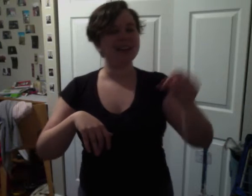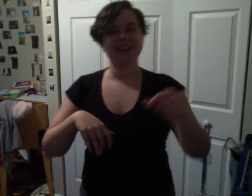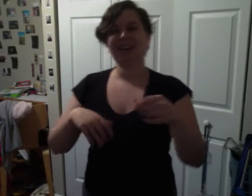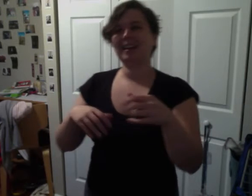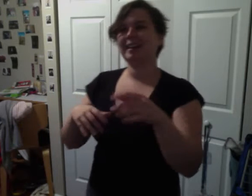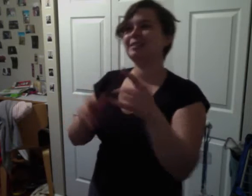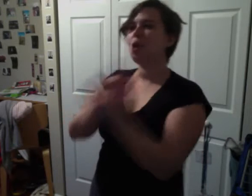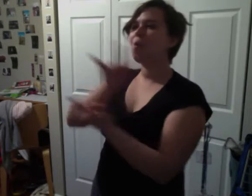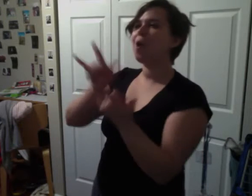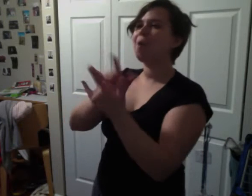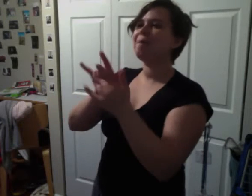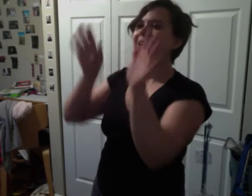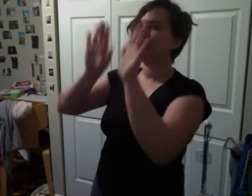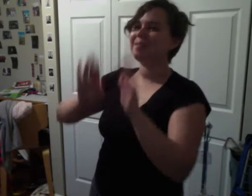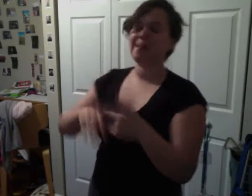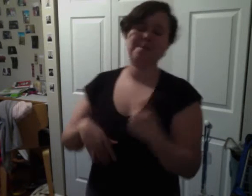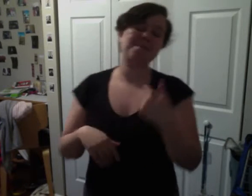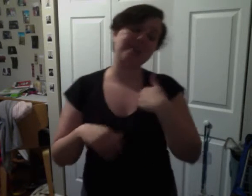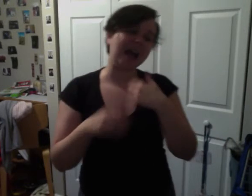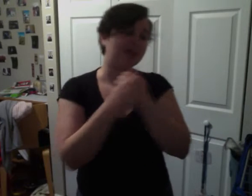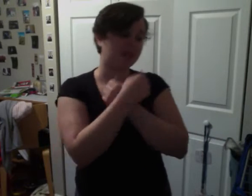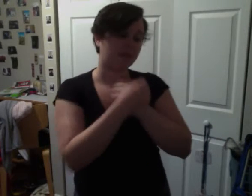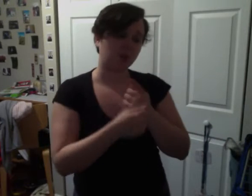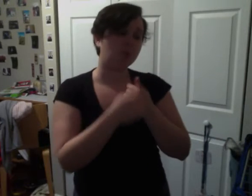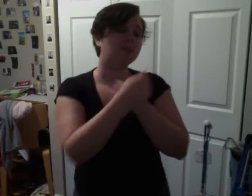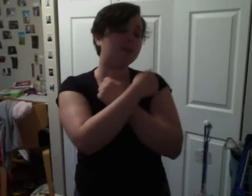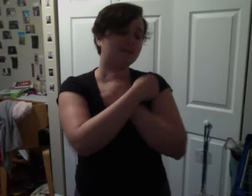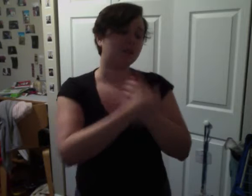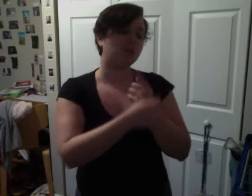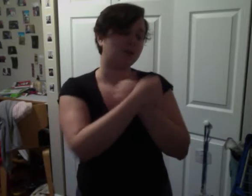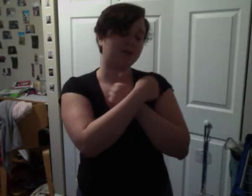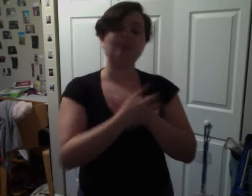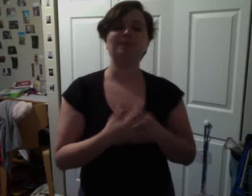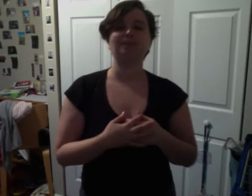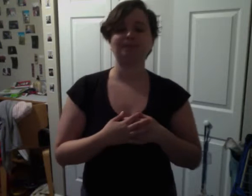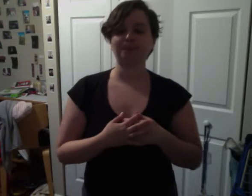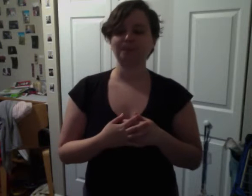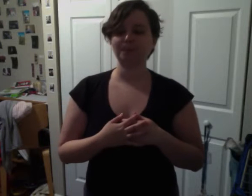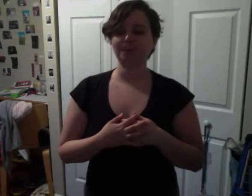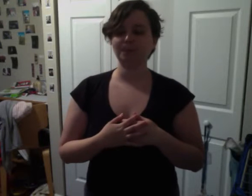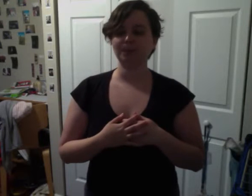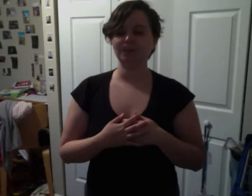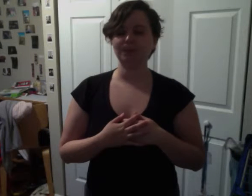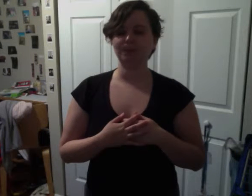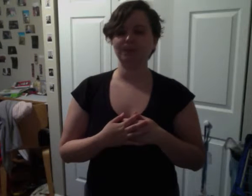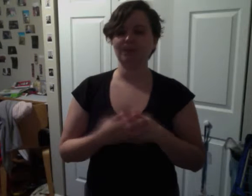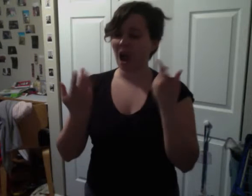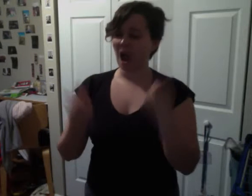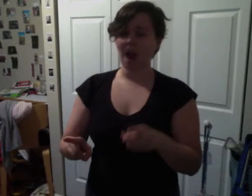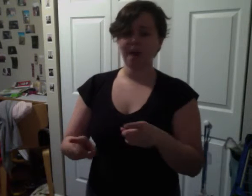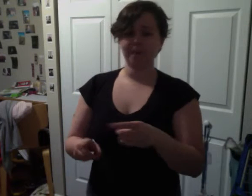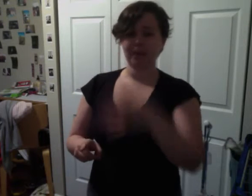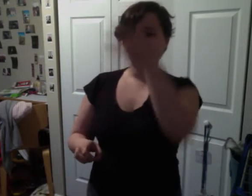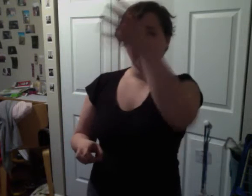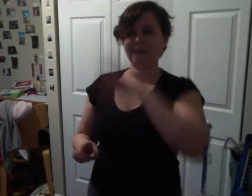you. When a guy is happily married, no matter what happens at work, no matter what happens in the rest of the day, there's a shelter when you get home. There's